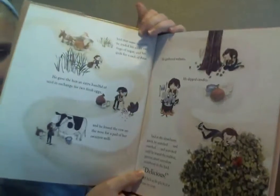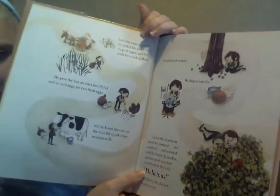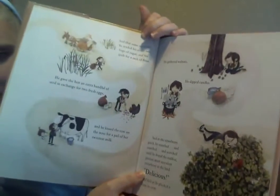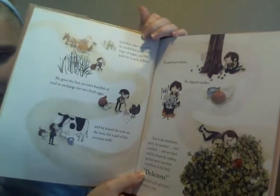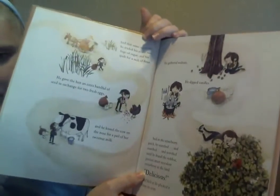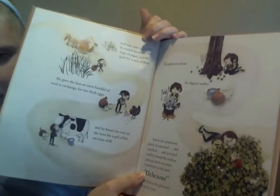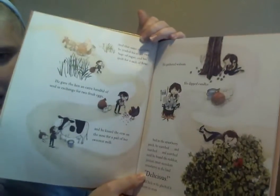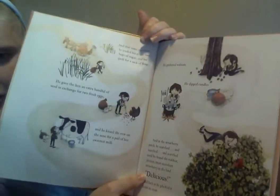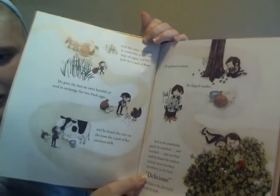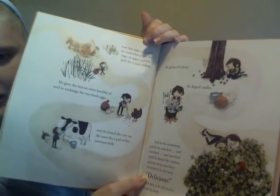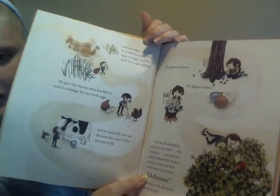Look at all the pictures.